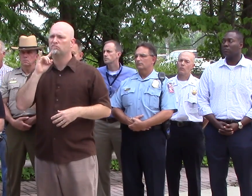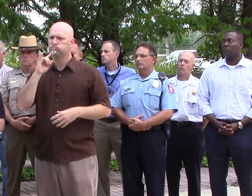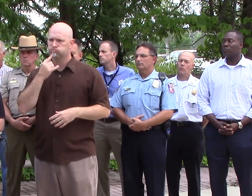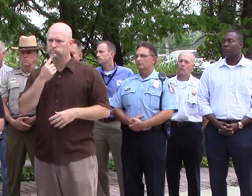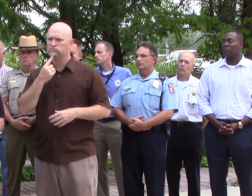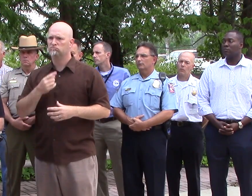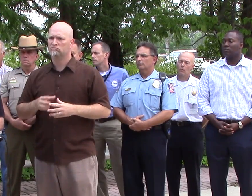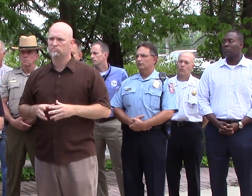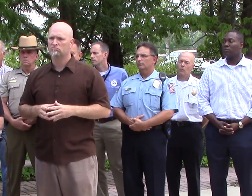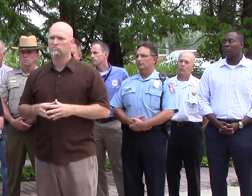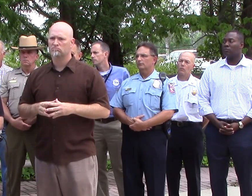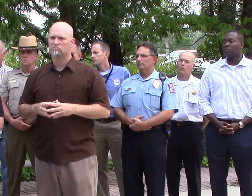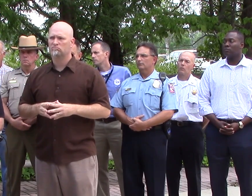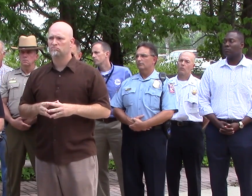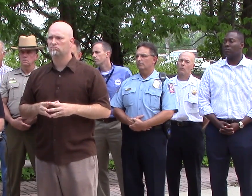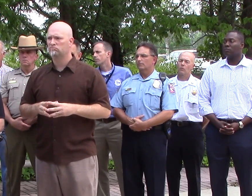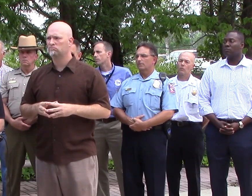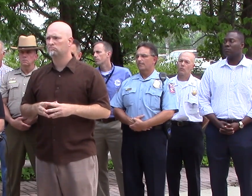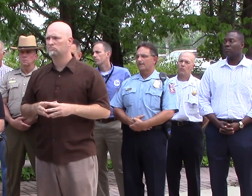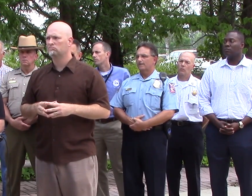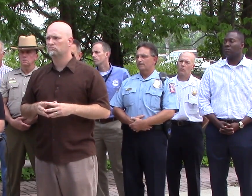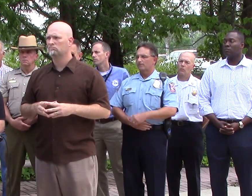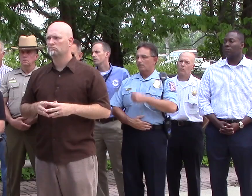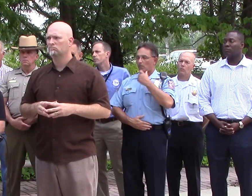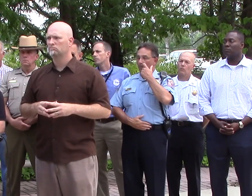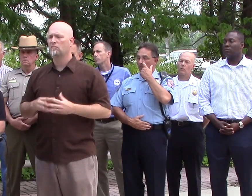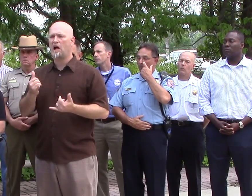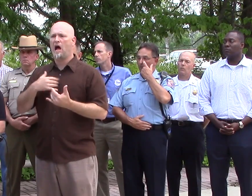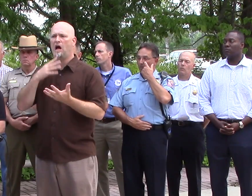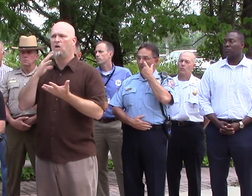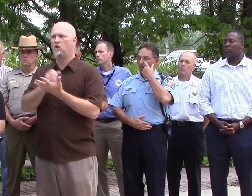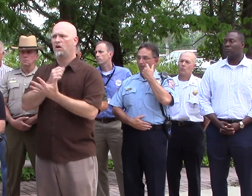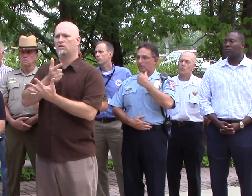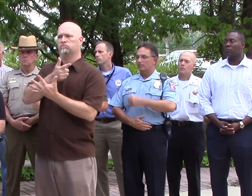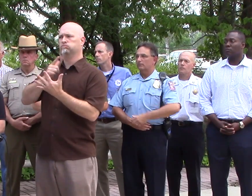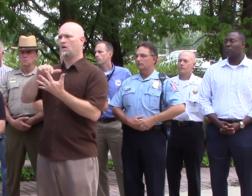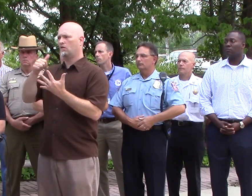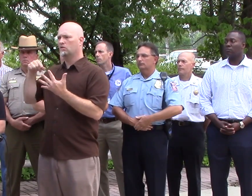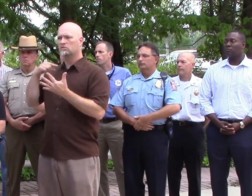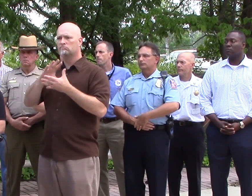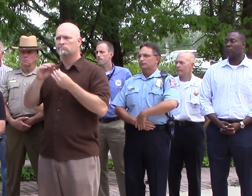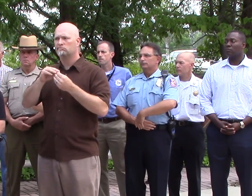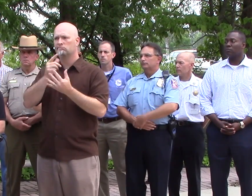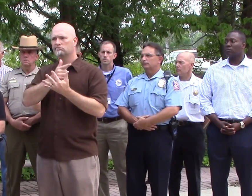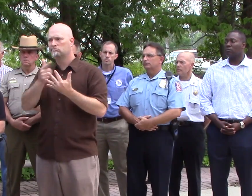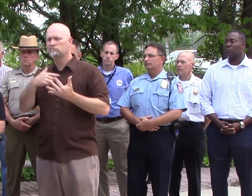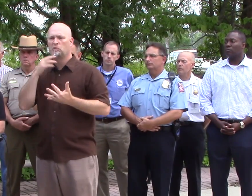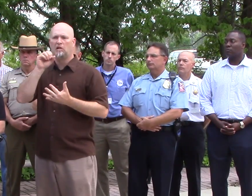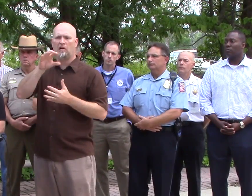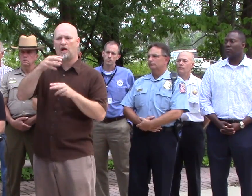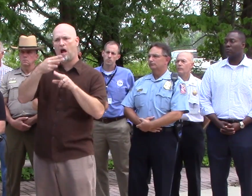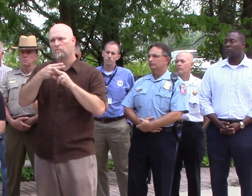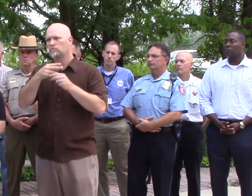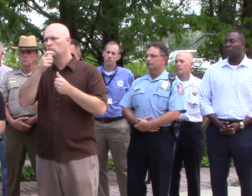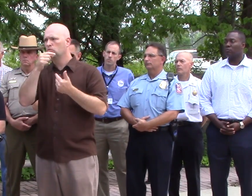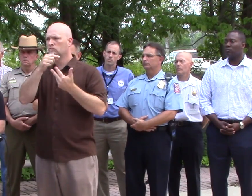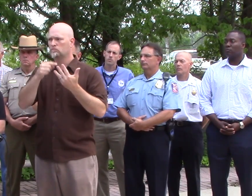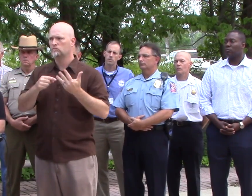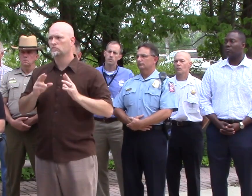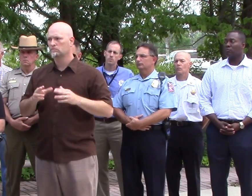We're going to have folks talk to you about certain items. They'll come up individually, they'll introduce themselves. But I also want to bring up first